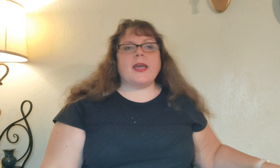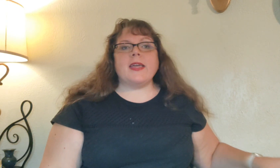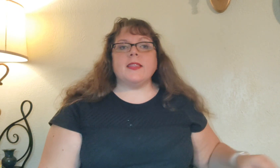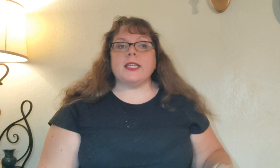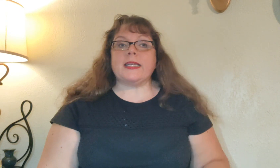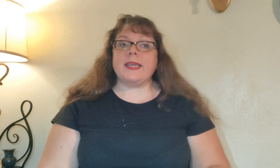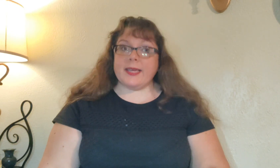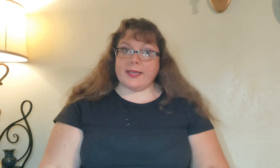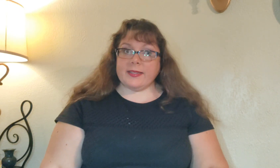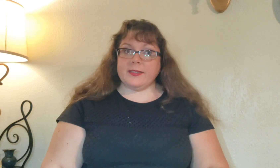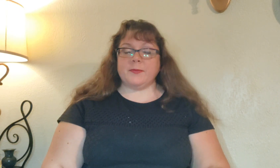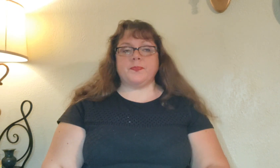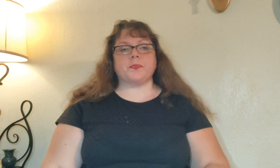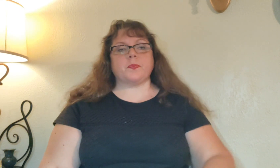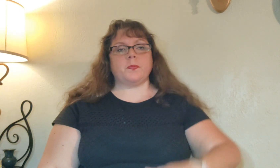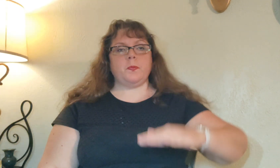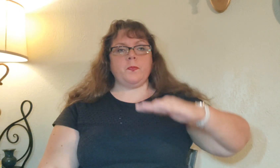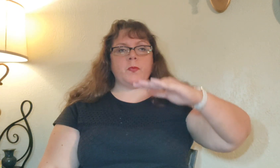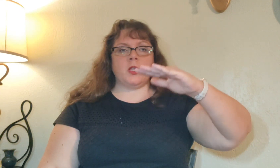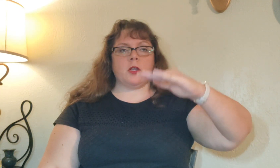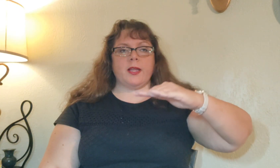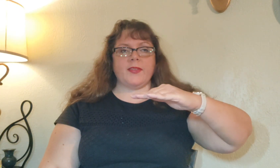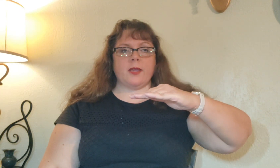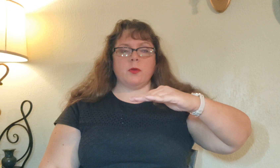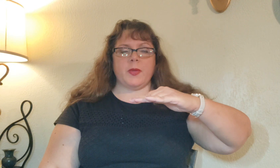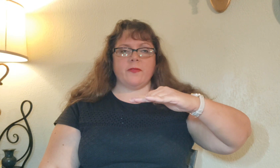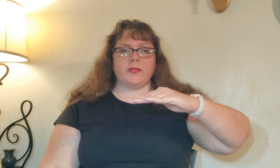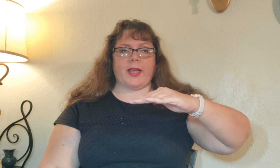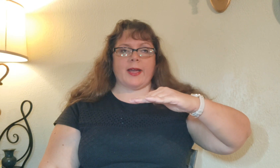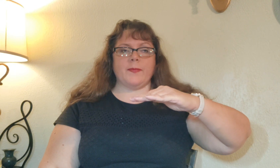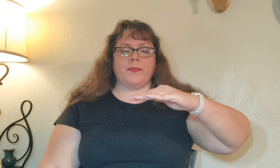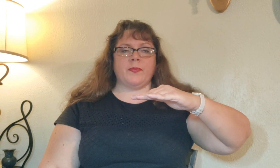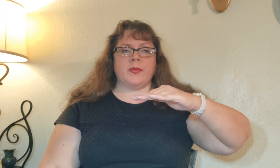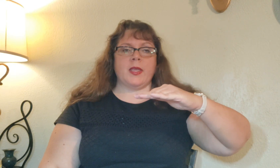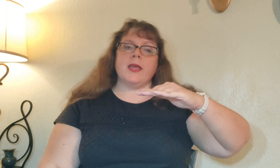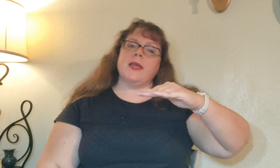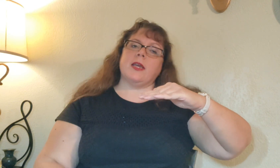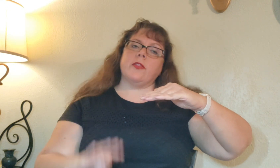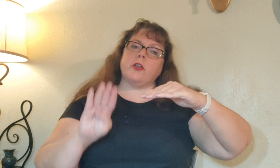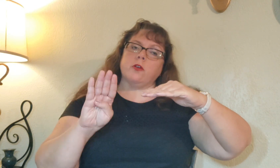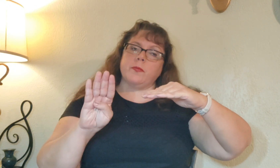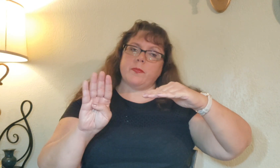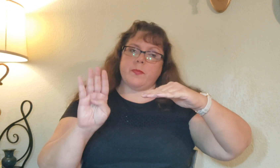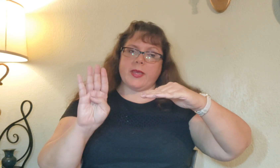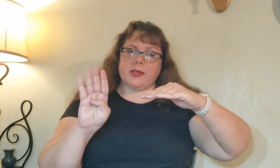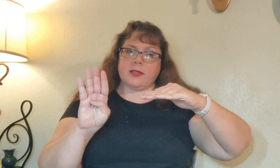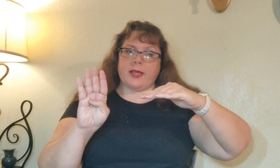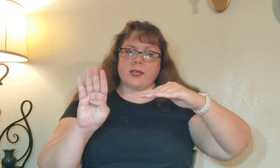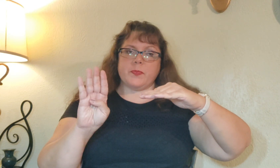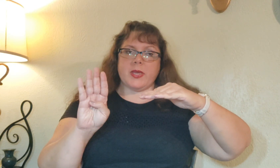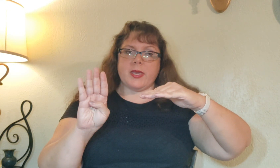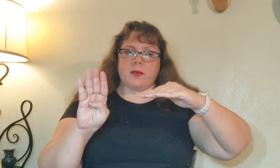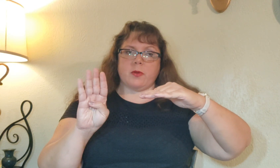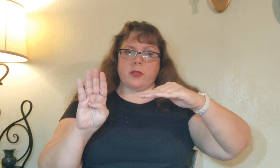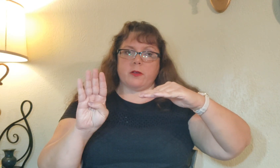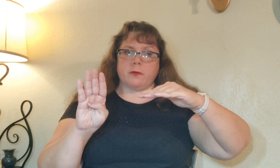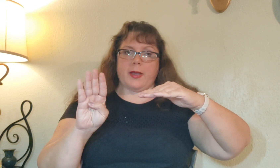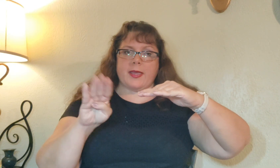Okay, and then kick, your left hand will be flat, and then you'll make like a B with your right